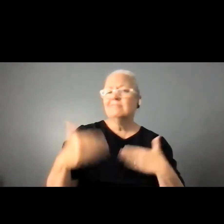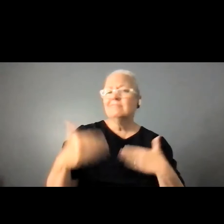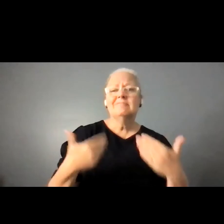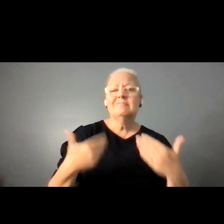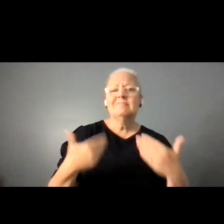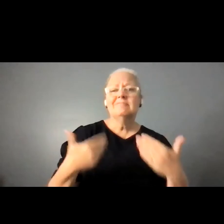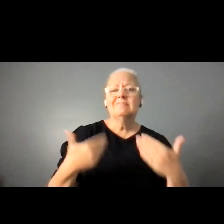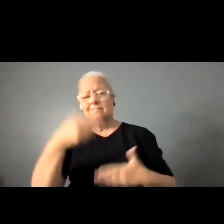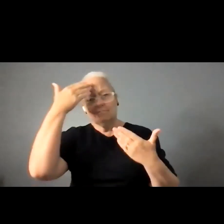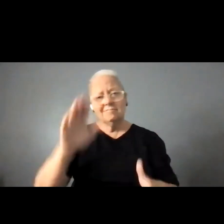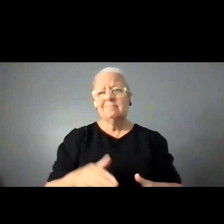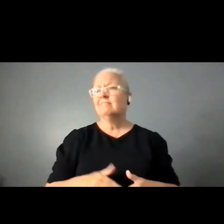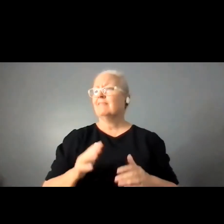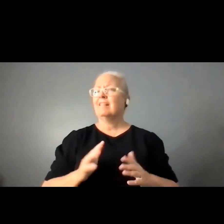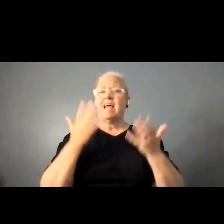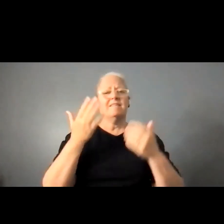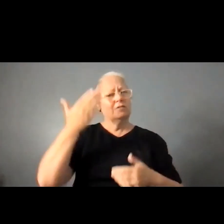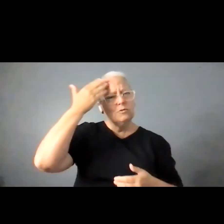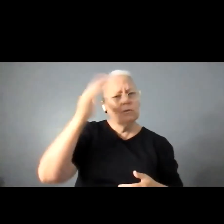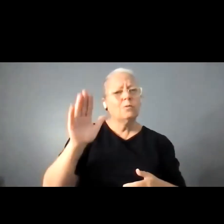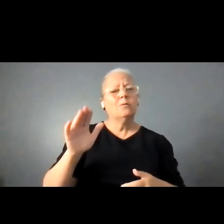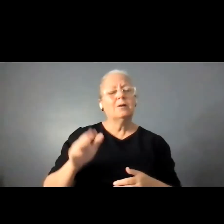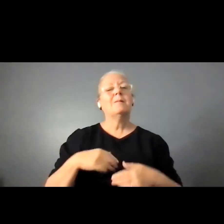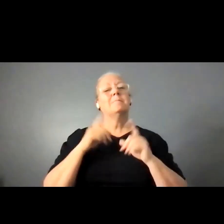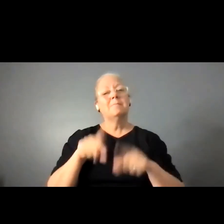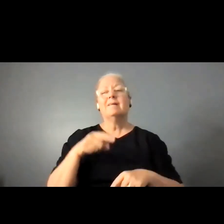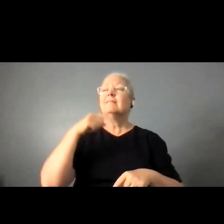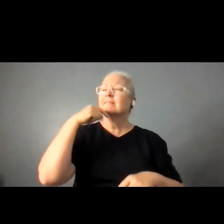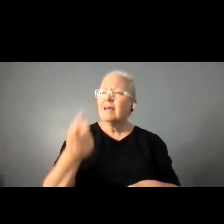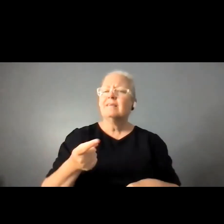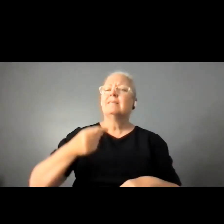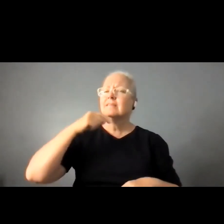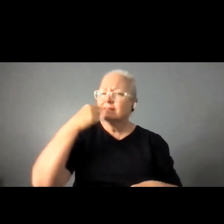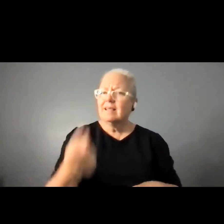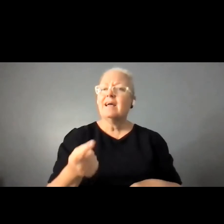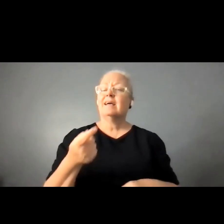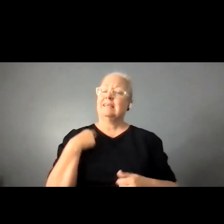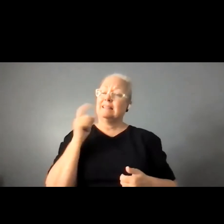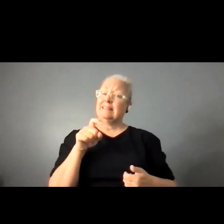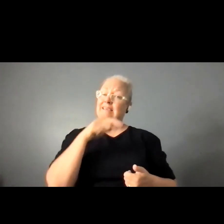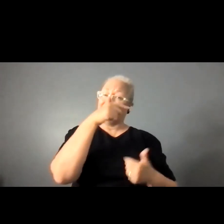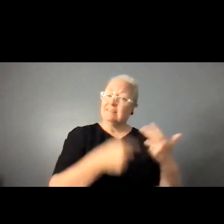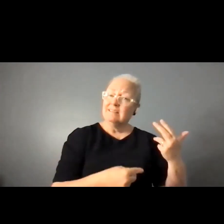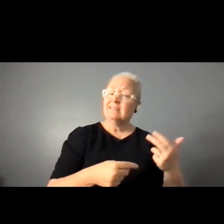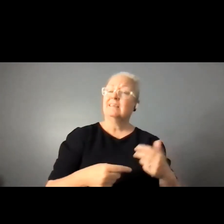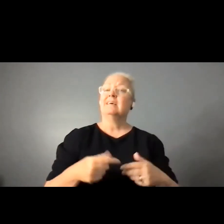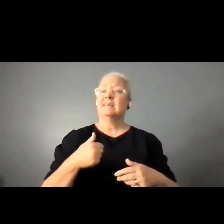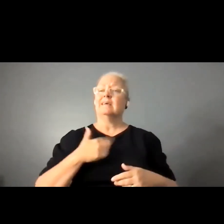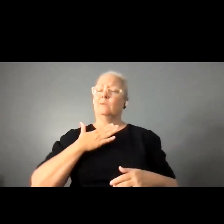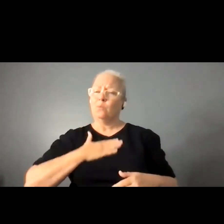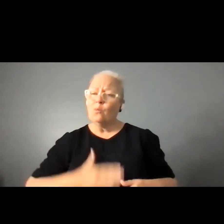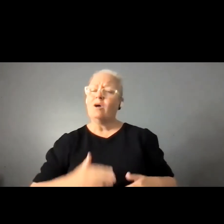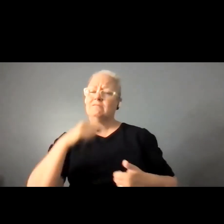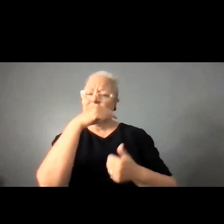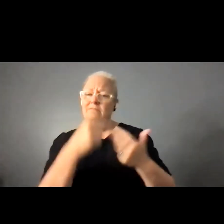therefore have to make our voices heard to say what we need, what we require. And society should not